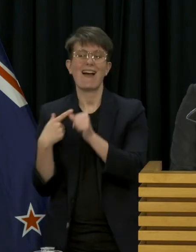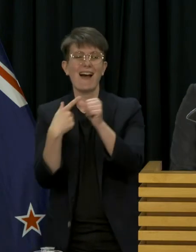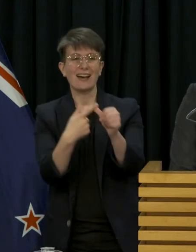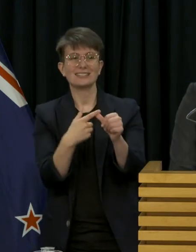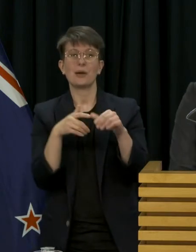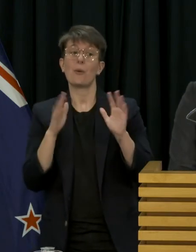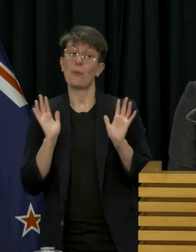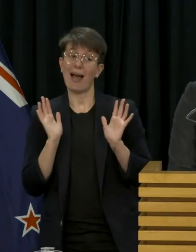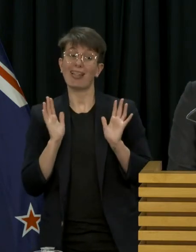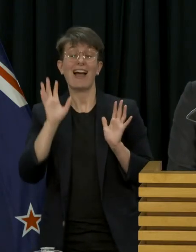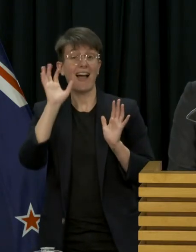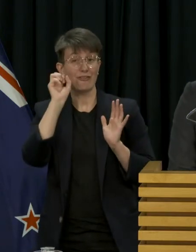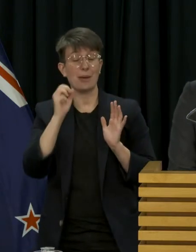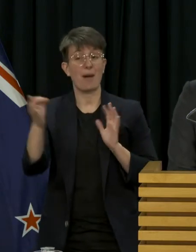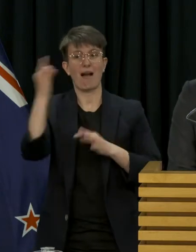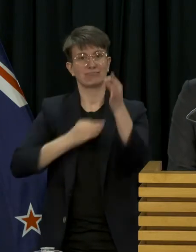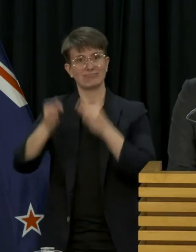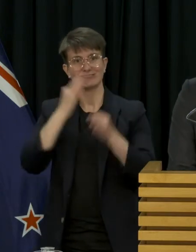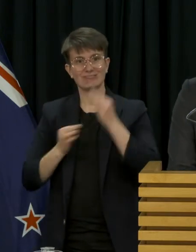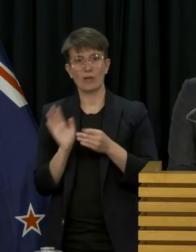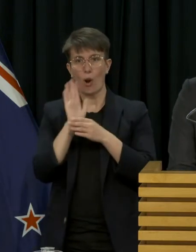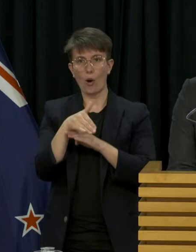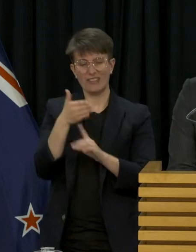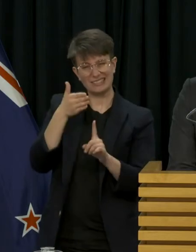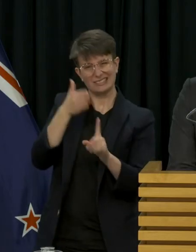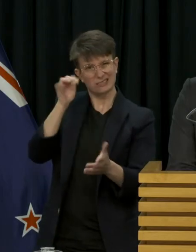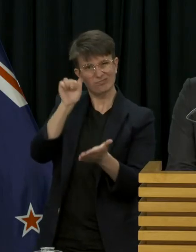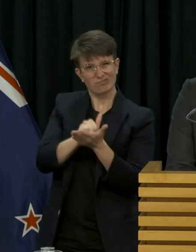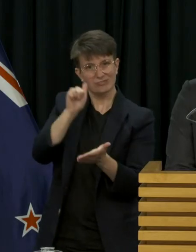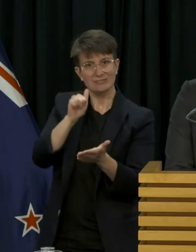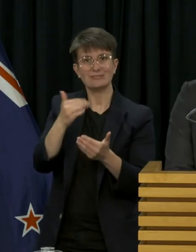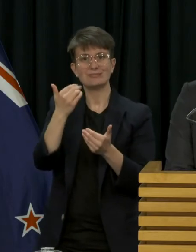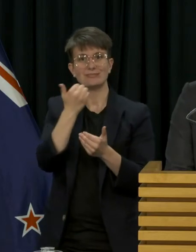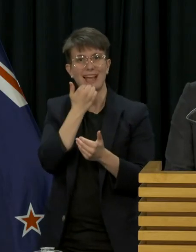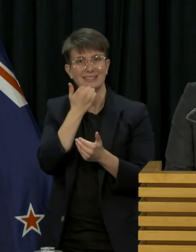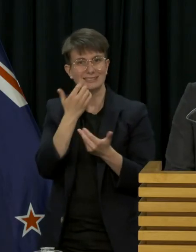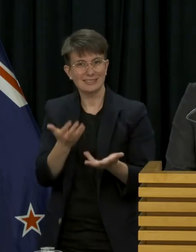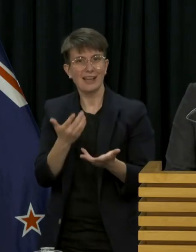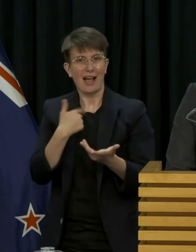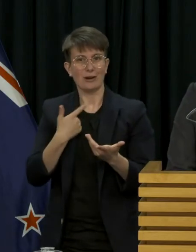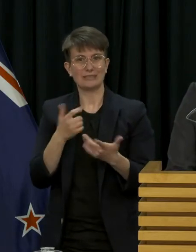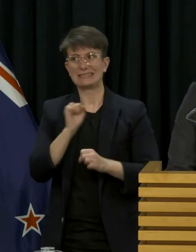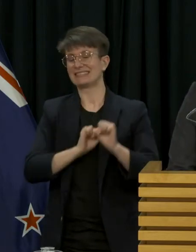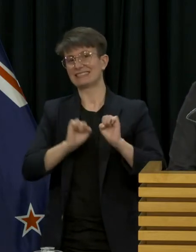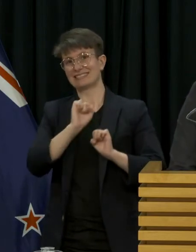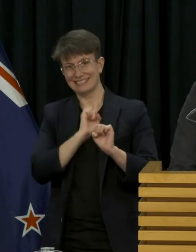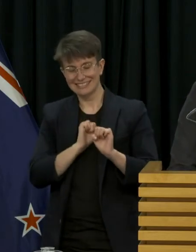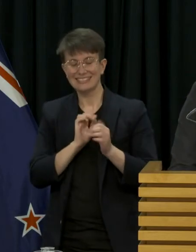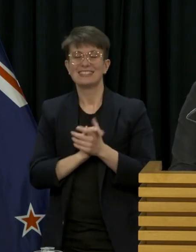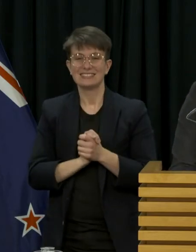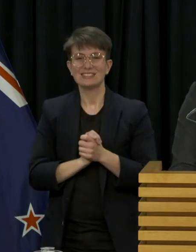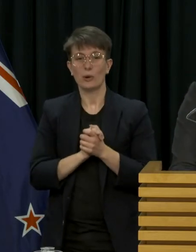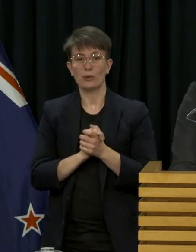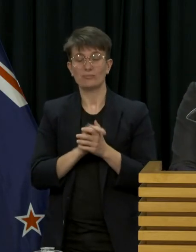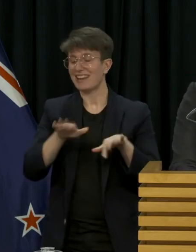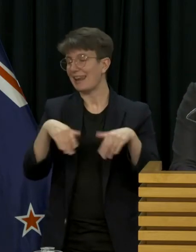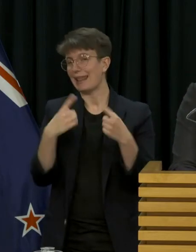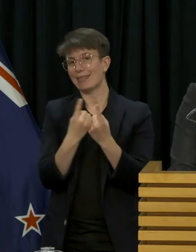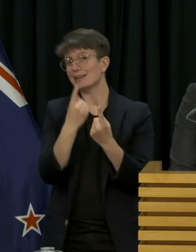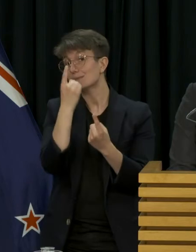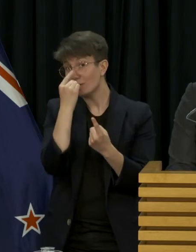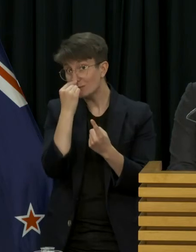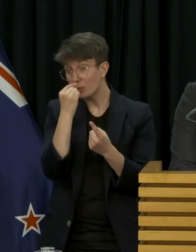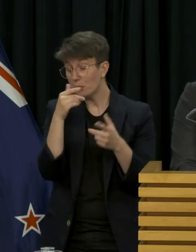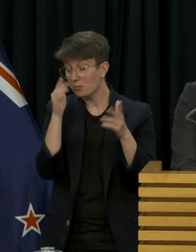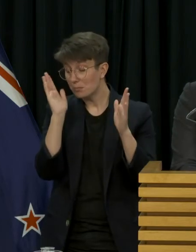to avoid. And so, look, anything has been possible at any given time, but evidence keeps demonstrating why there are